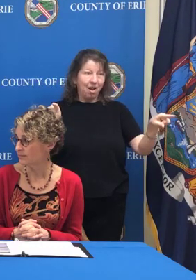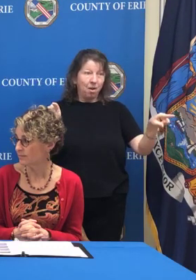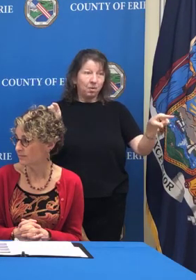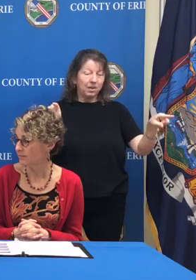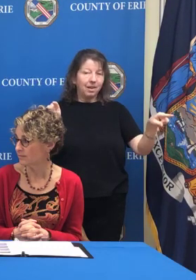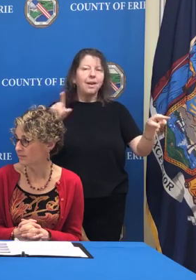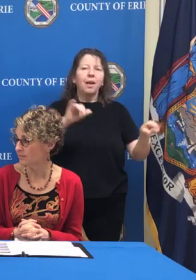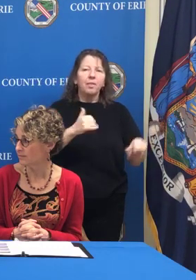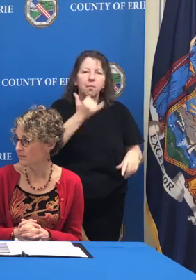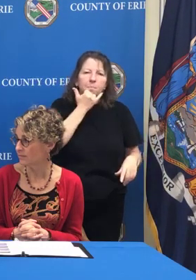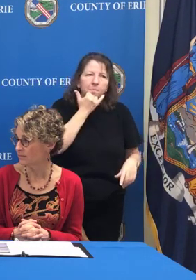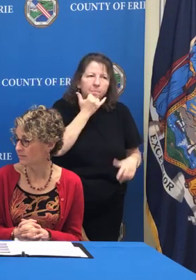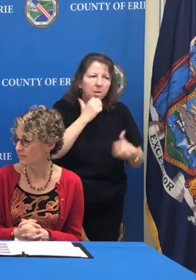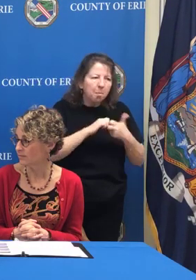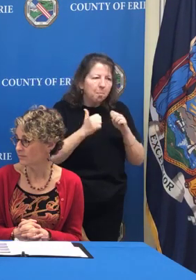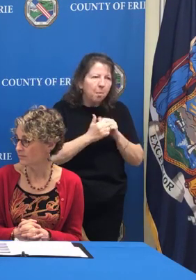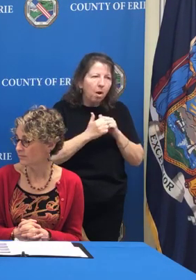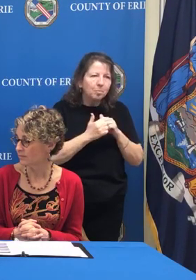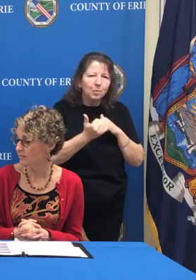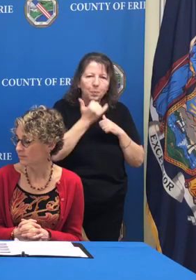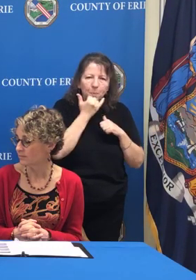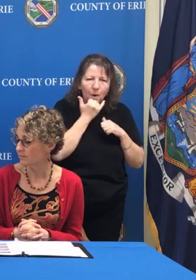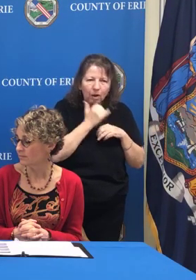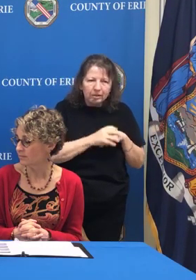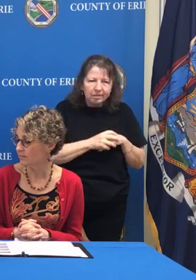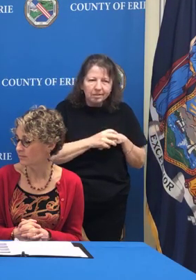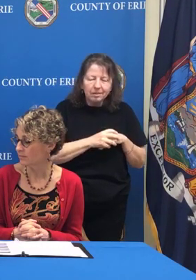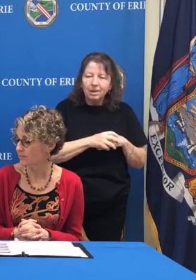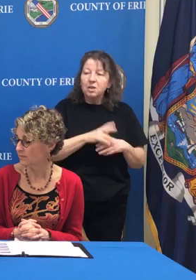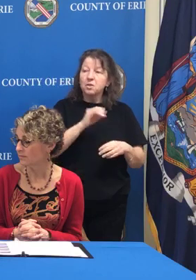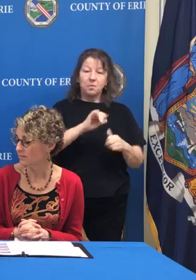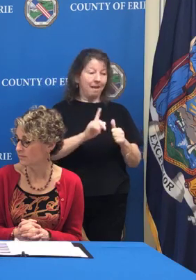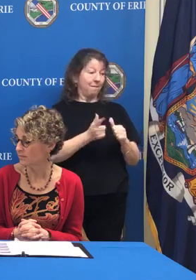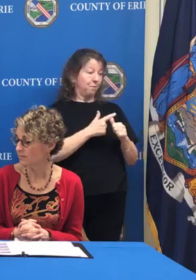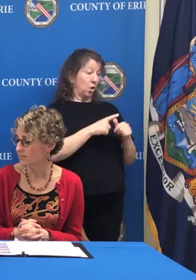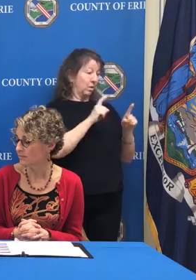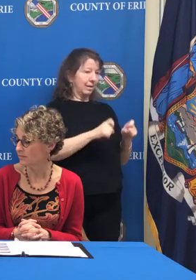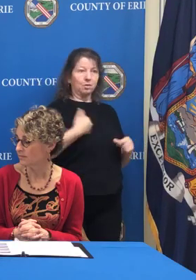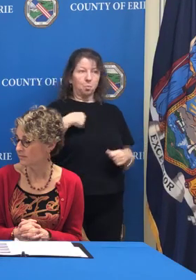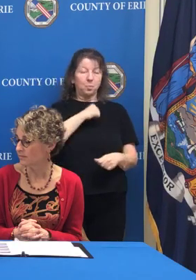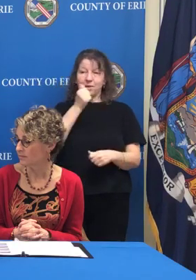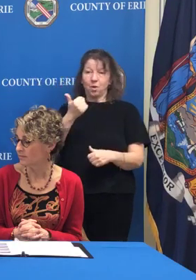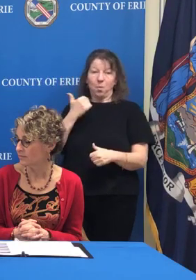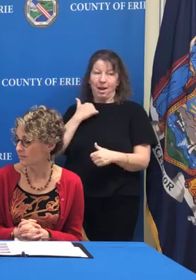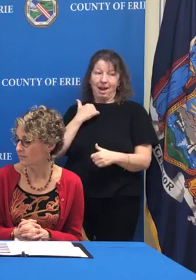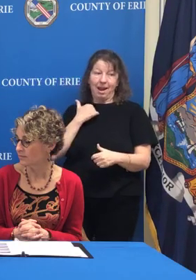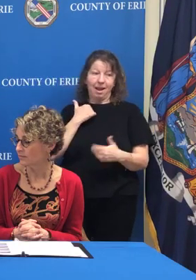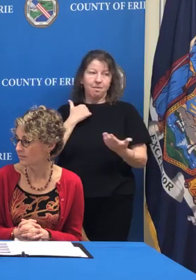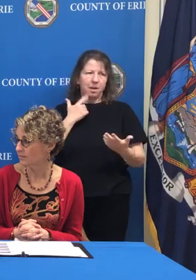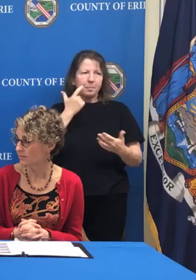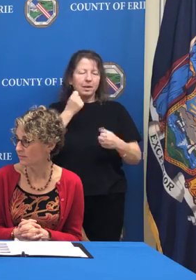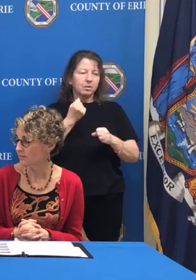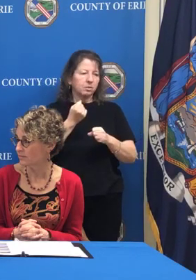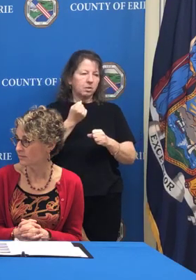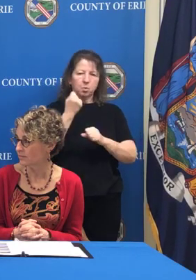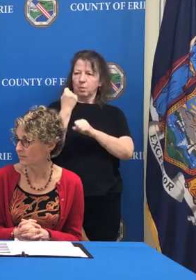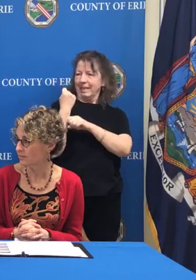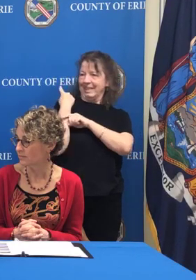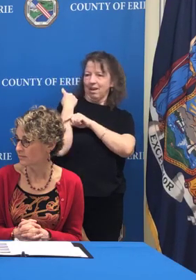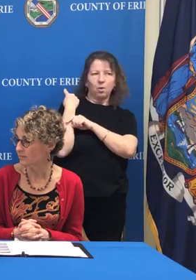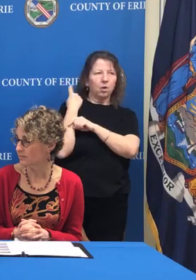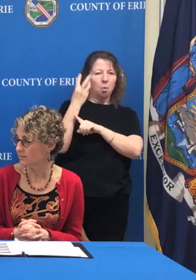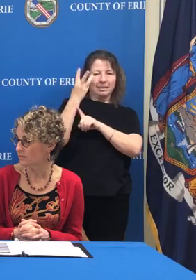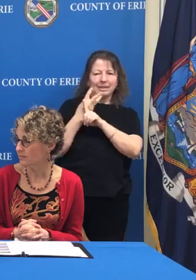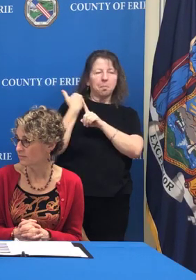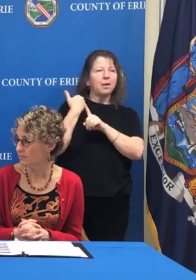them. So the original test, which we don't have, and we didn't have because we weren't talking about coronavirus a year ago or 6